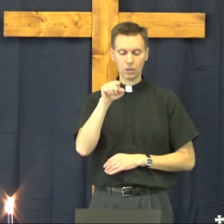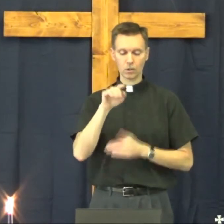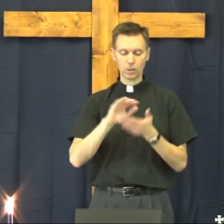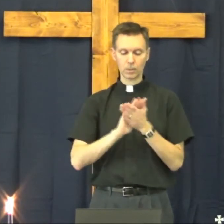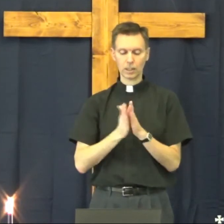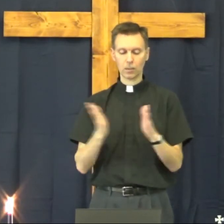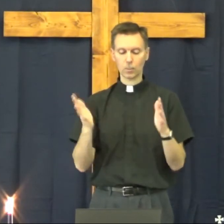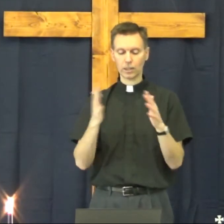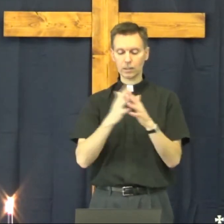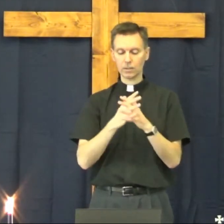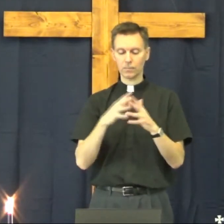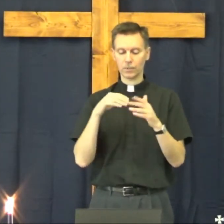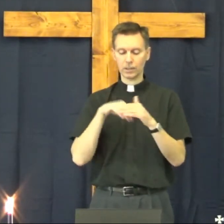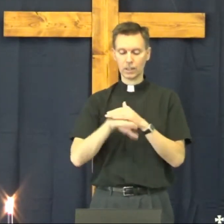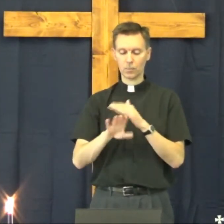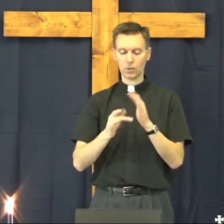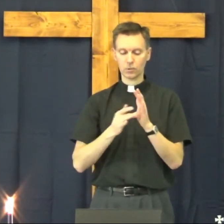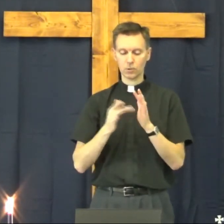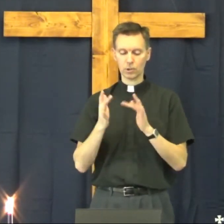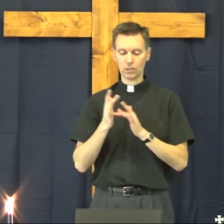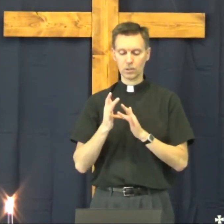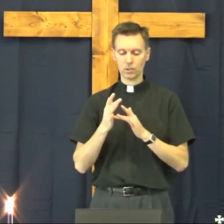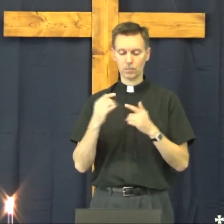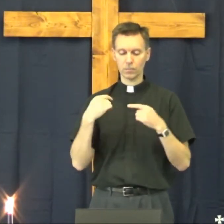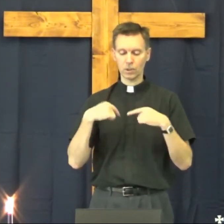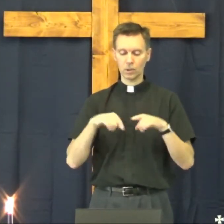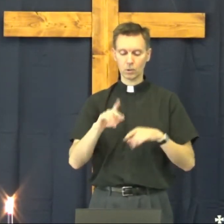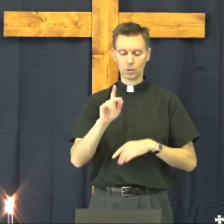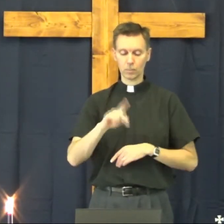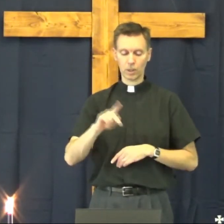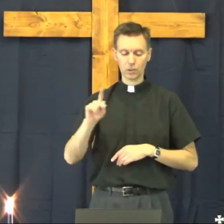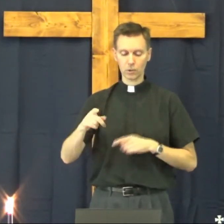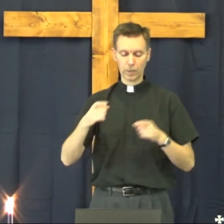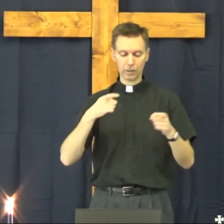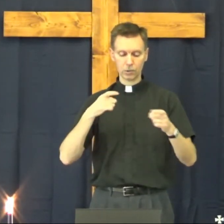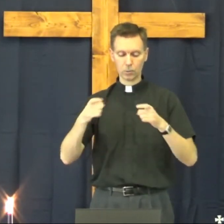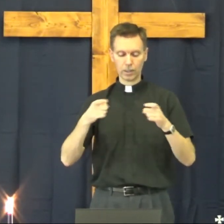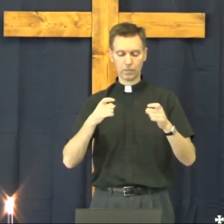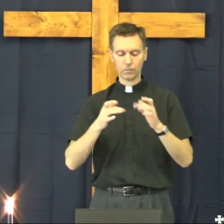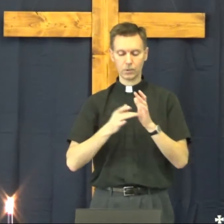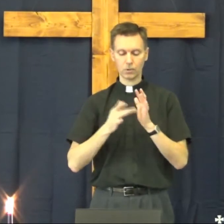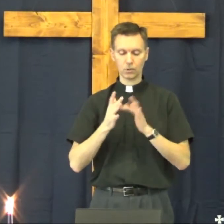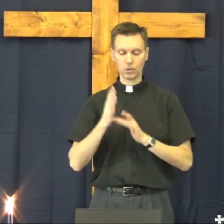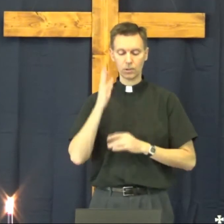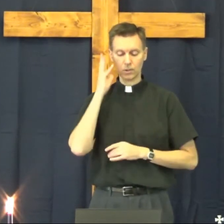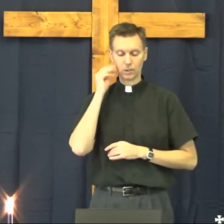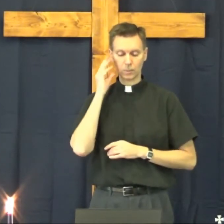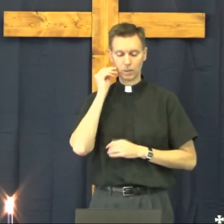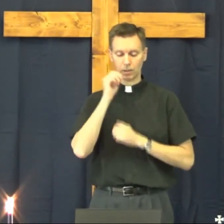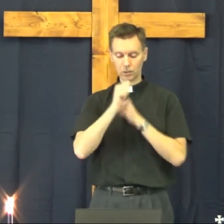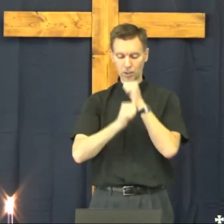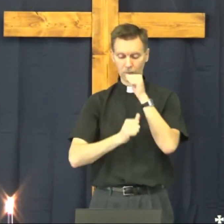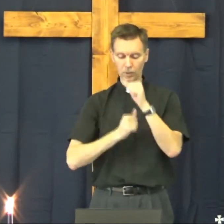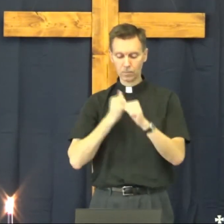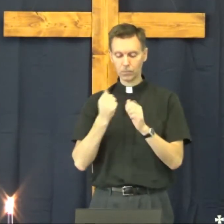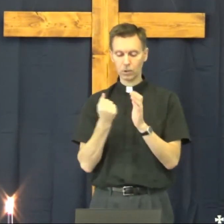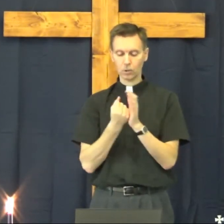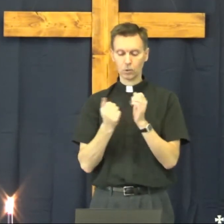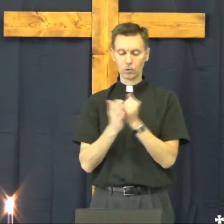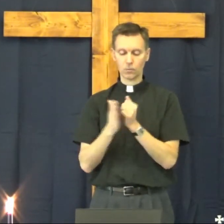She became pregnant and gave birth to Jesus. During Pontius Pilate's reign, Jesus experienced suffering,